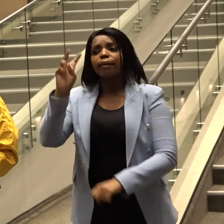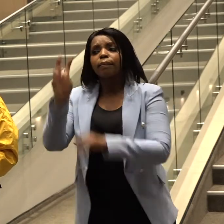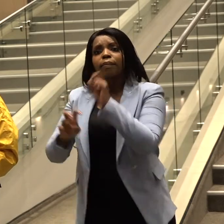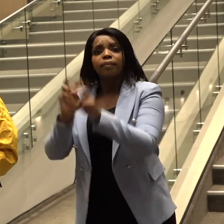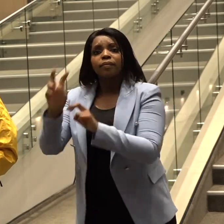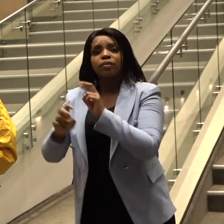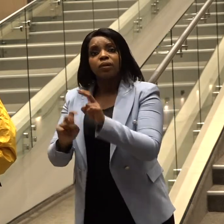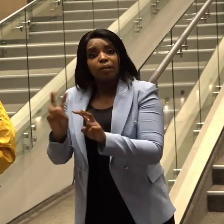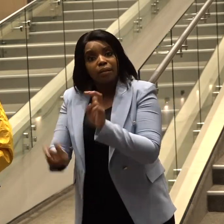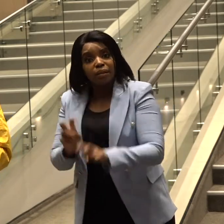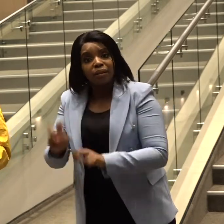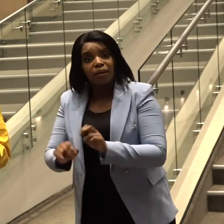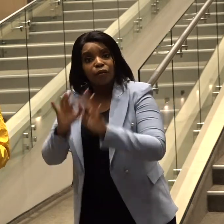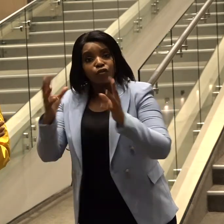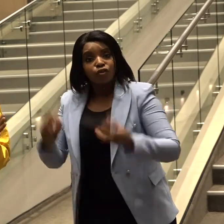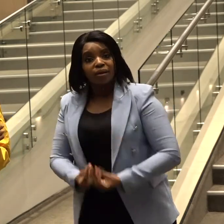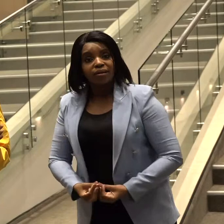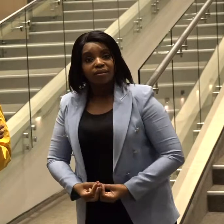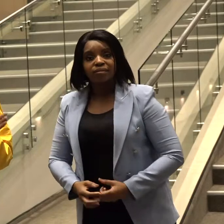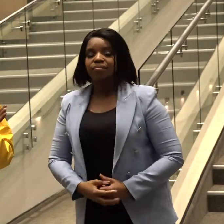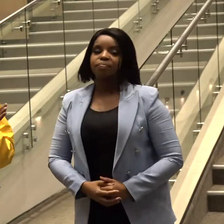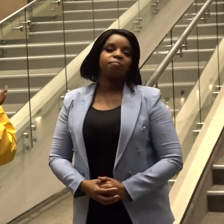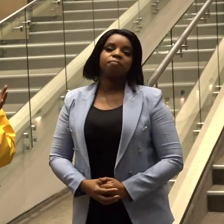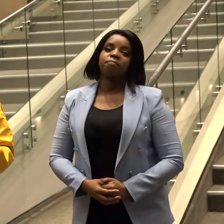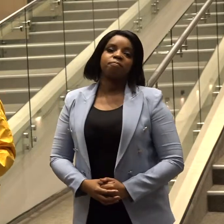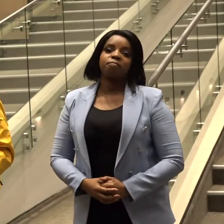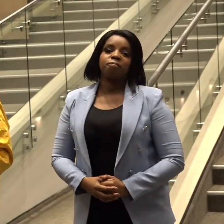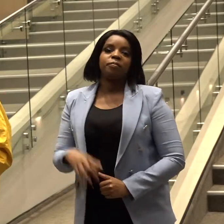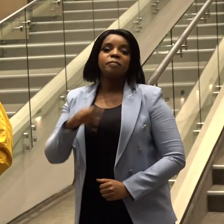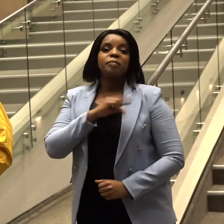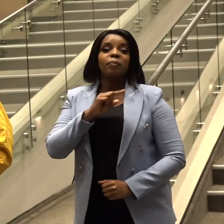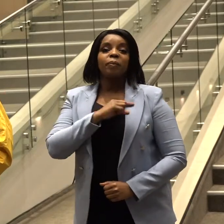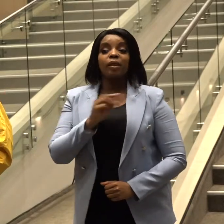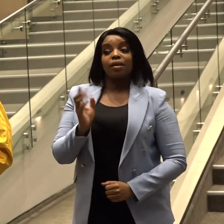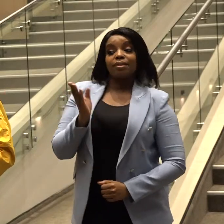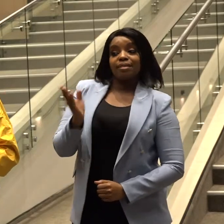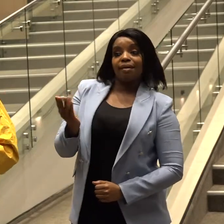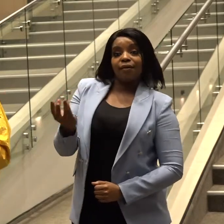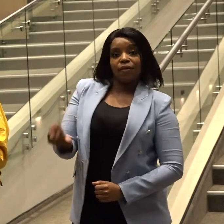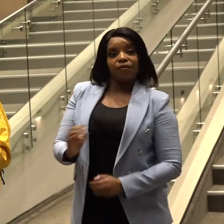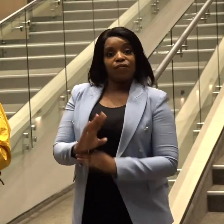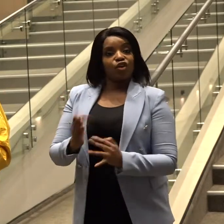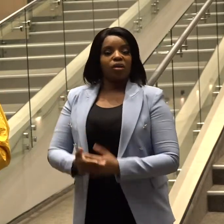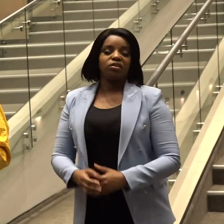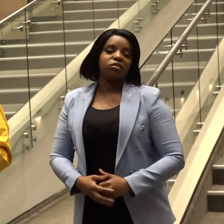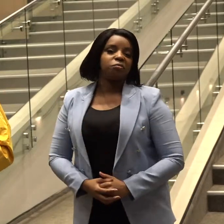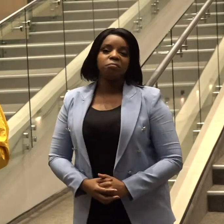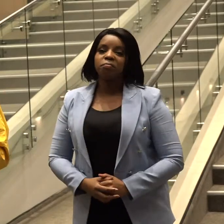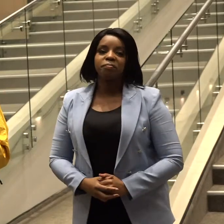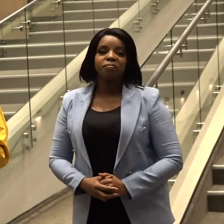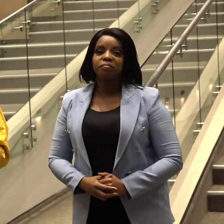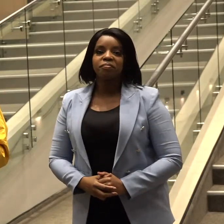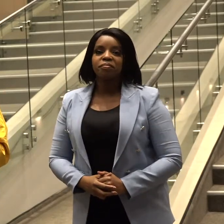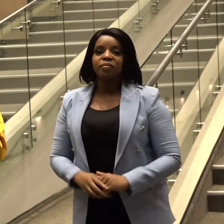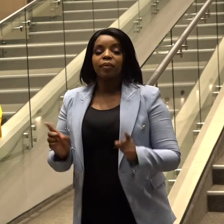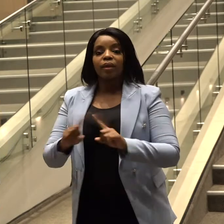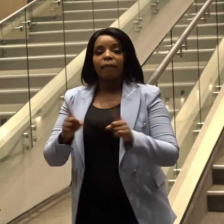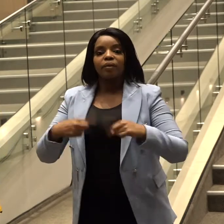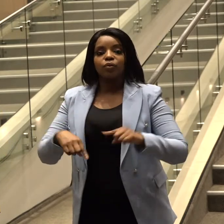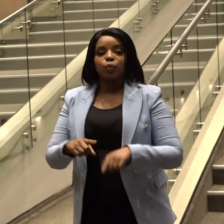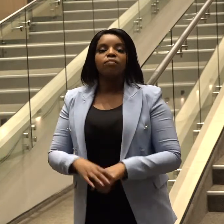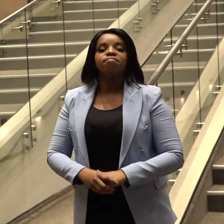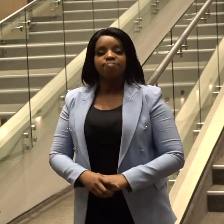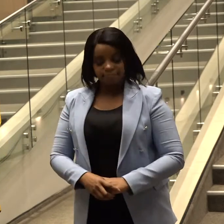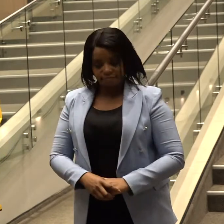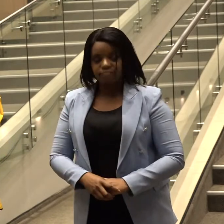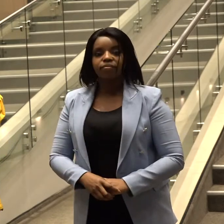steal everything because there will be no place for them to go and sell but we allow them to sell those things to